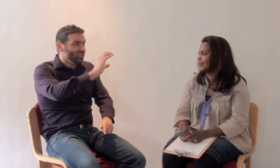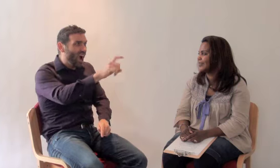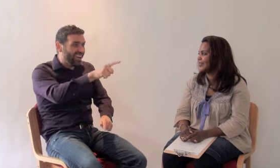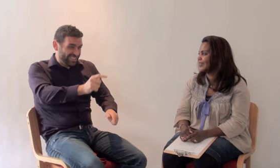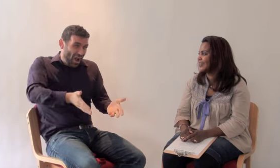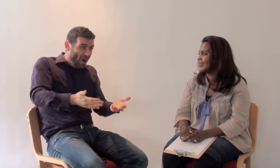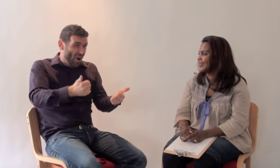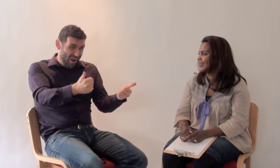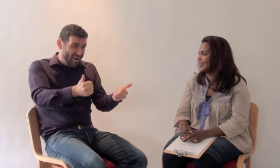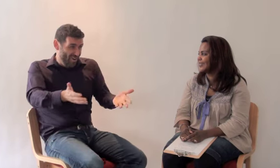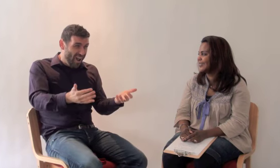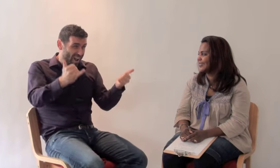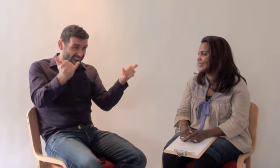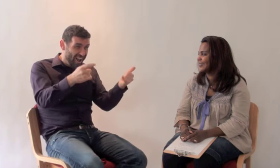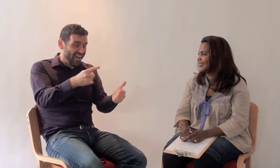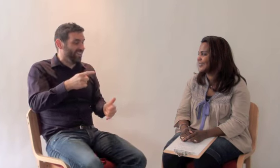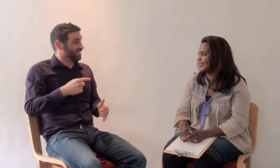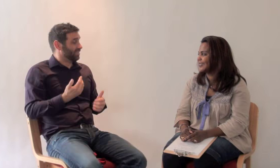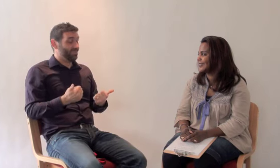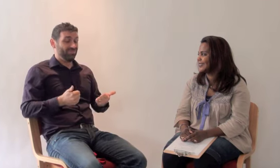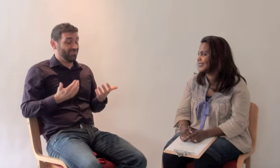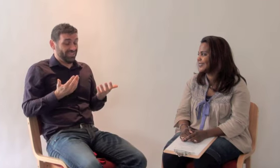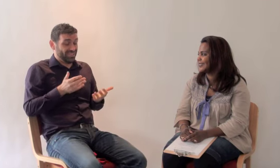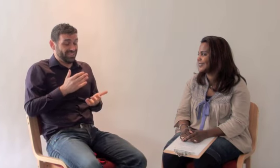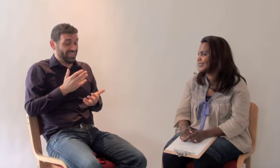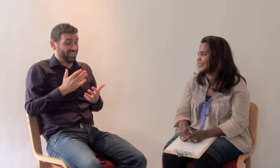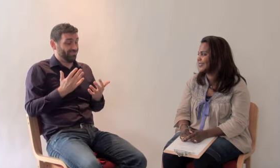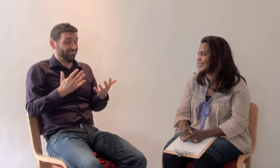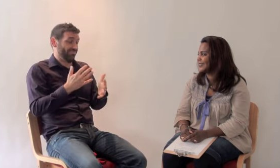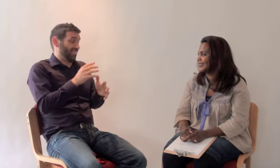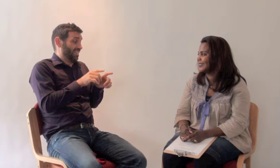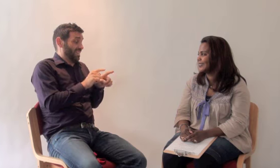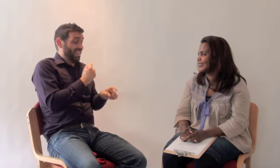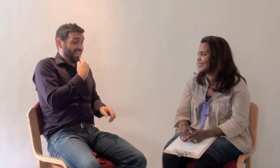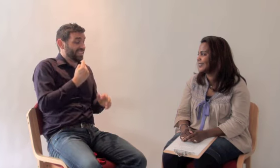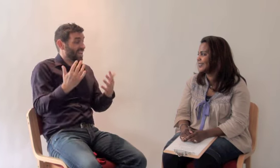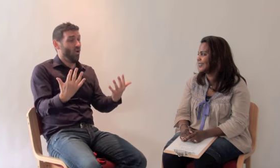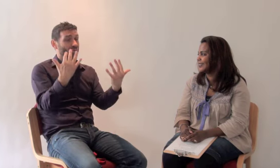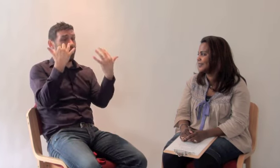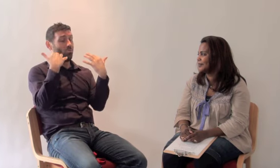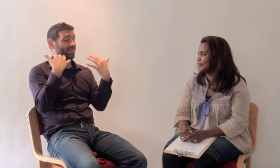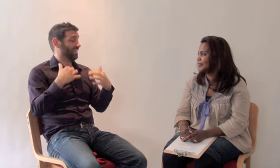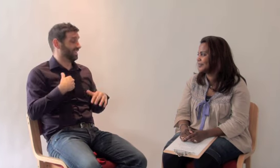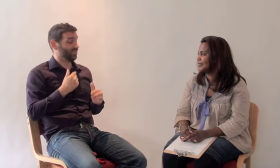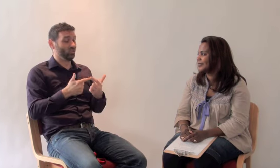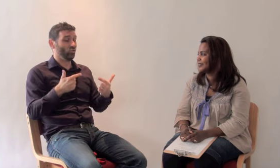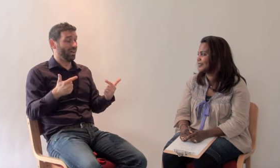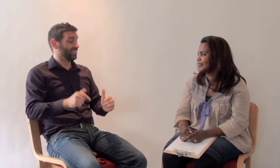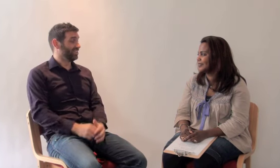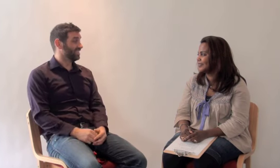And, you know, every kind of 5 seconds, somebody was shouting, "Come on, Chunks, go on, Chunks." And like I said before, it was quite